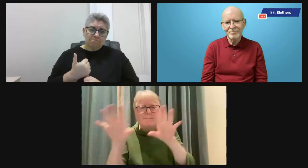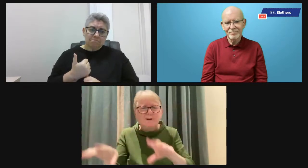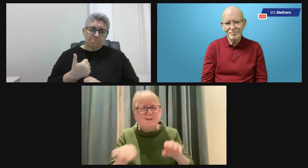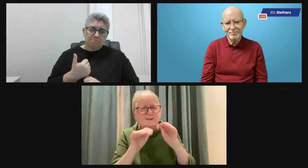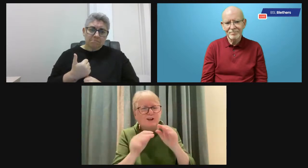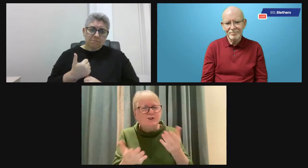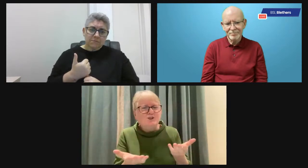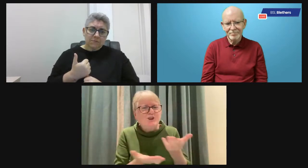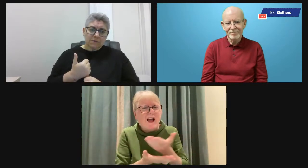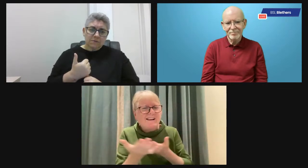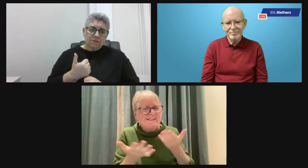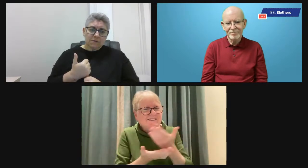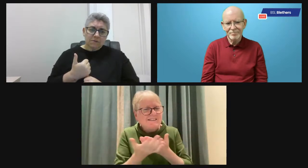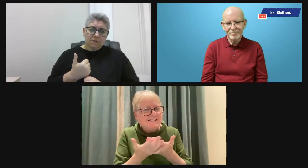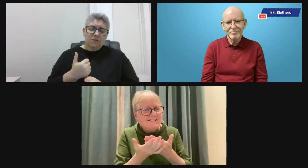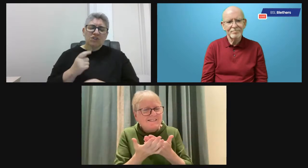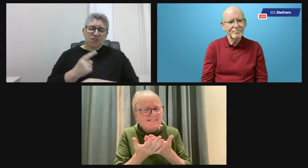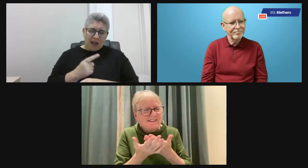started.